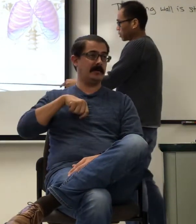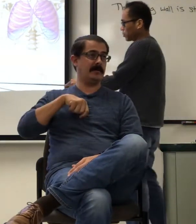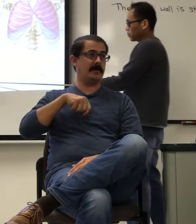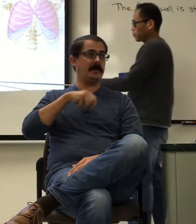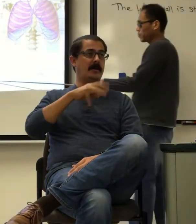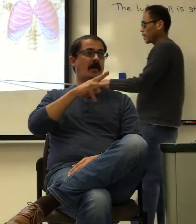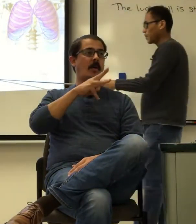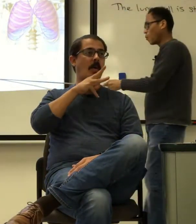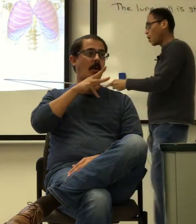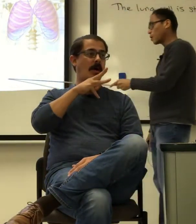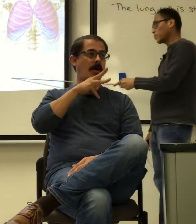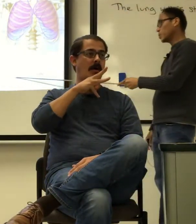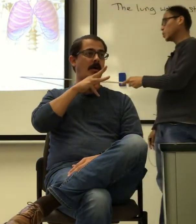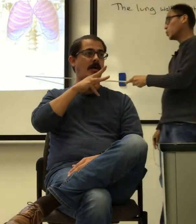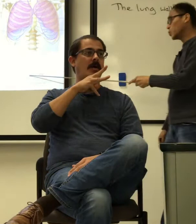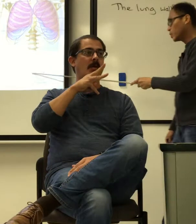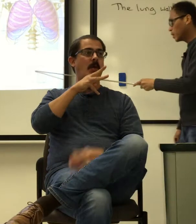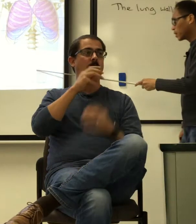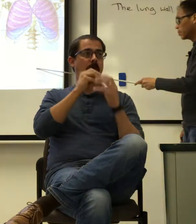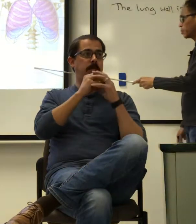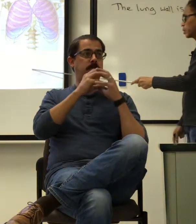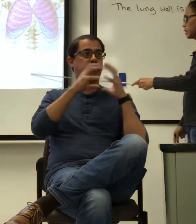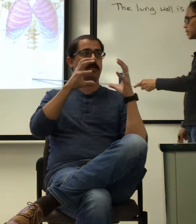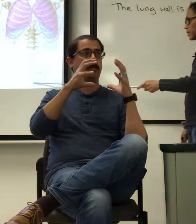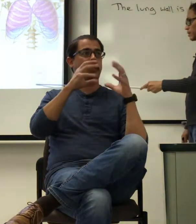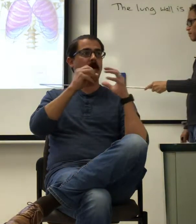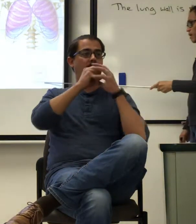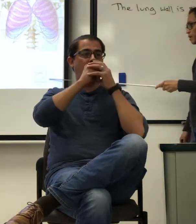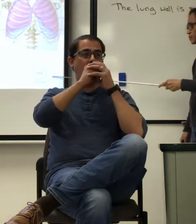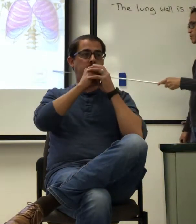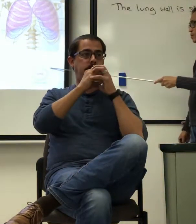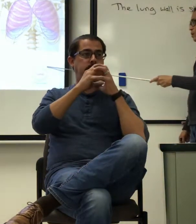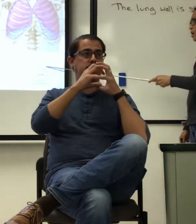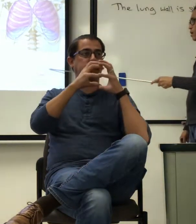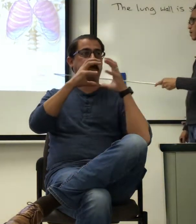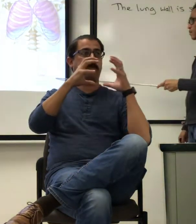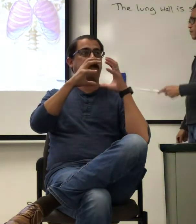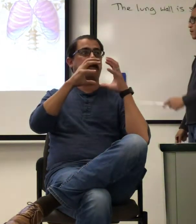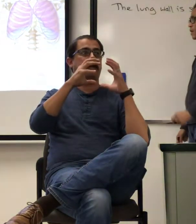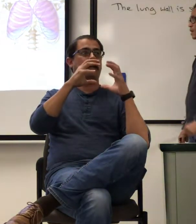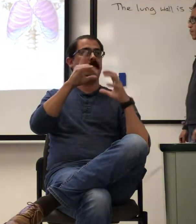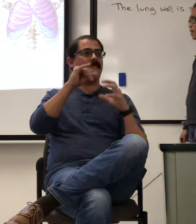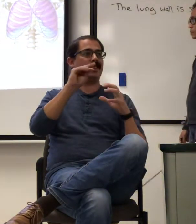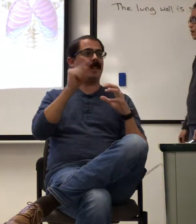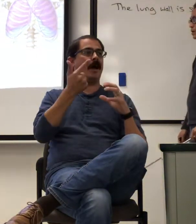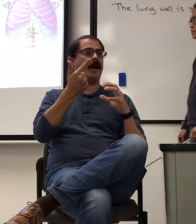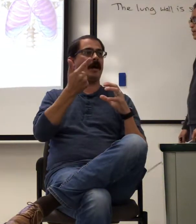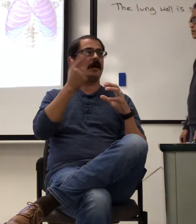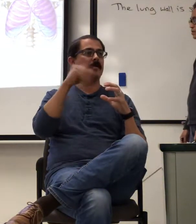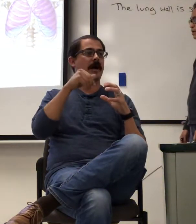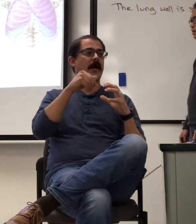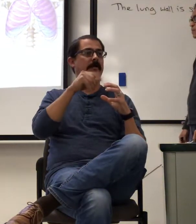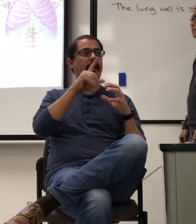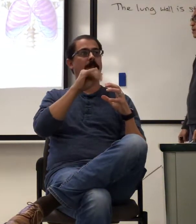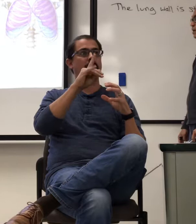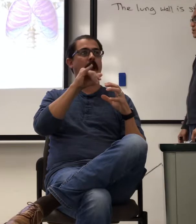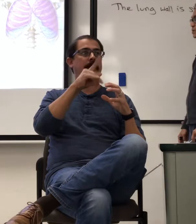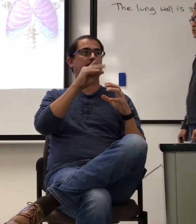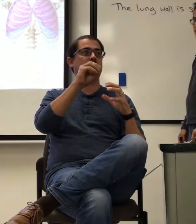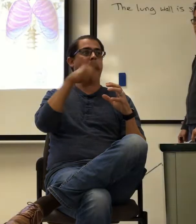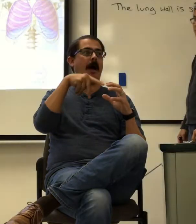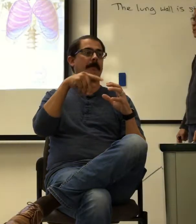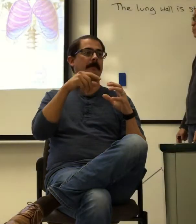water balloon, and the water balloon completely envelops the lung, the lollipop lung is basically